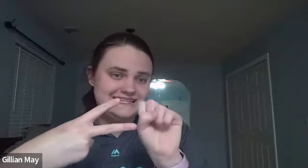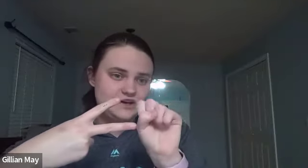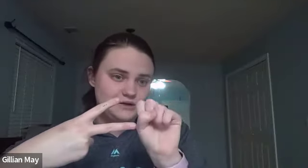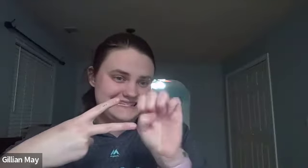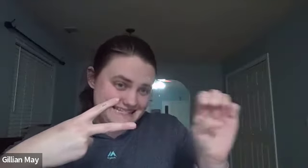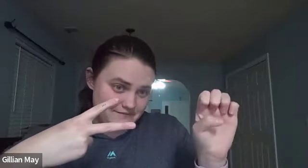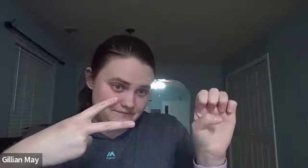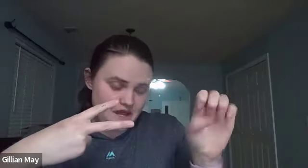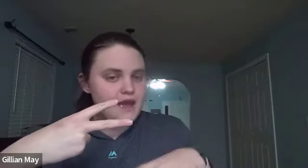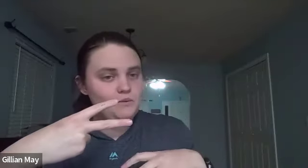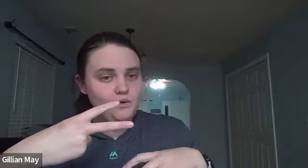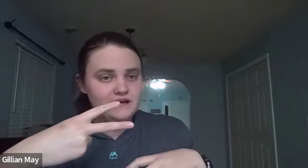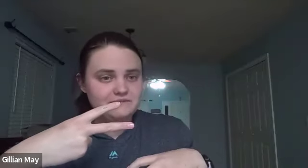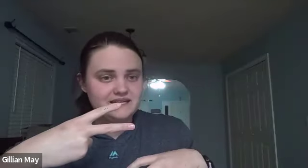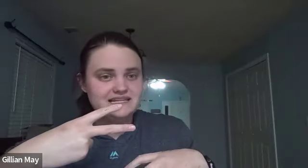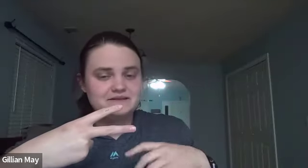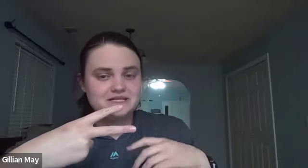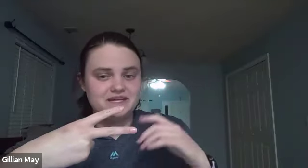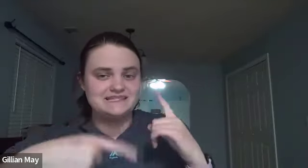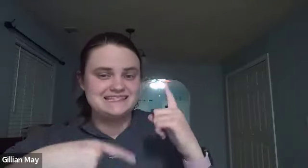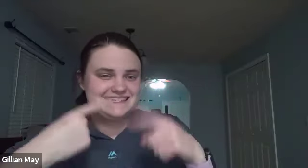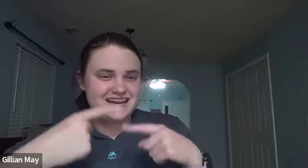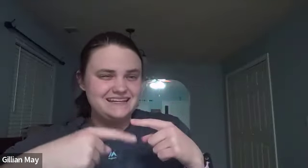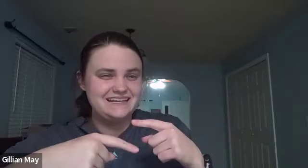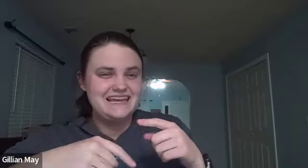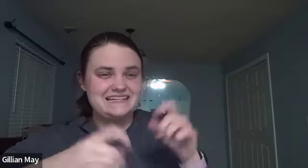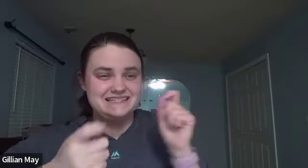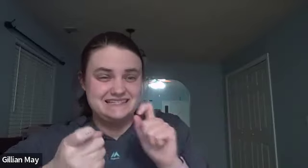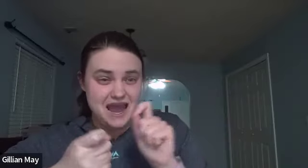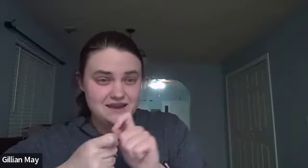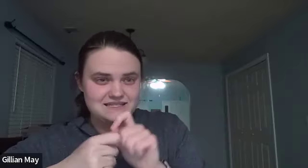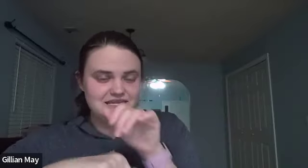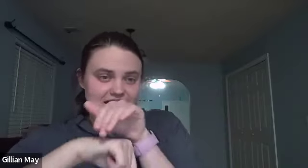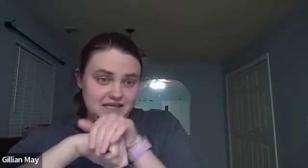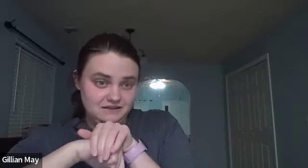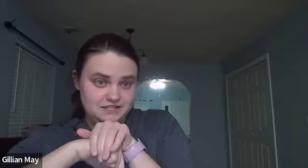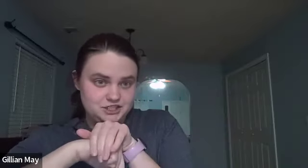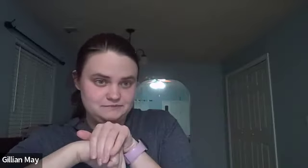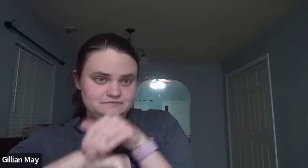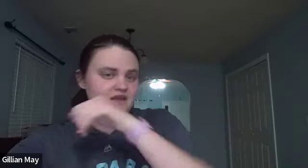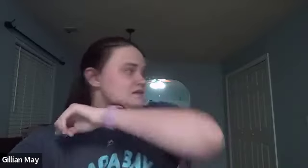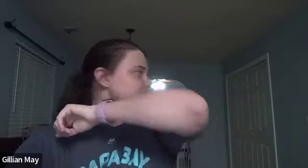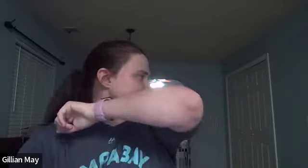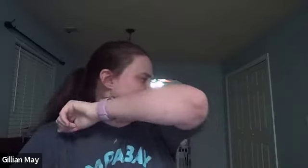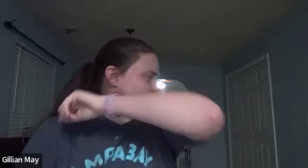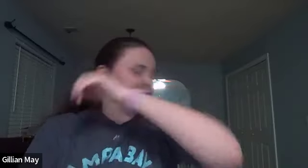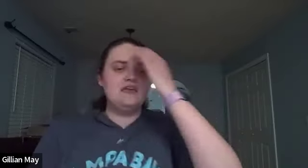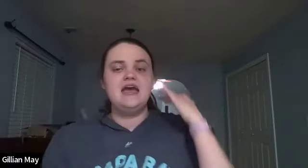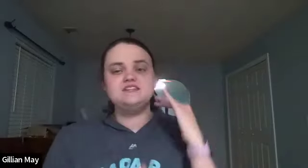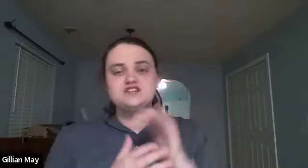is called C. And what it means it means signing exact English. And so